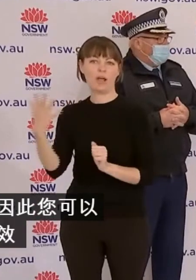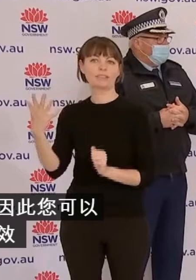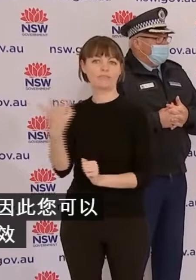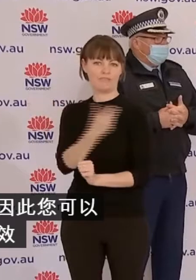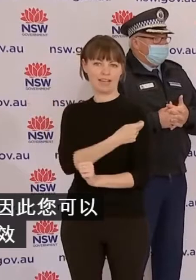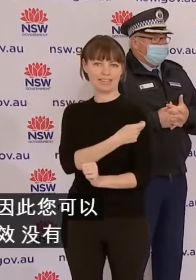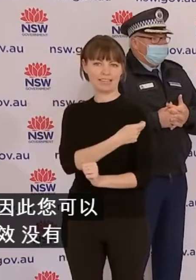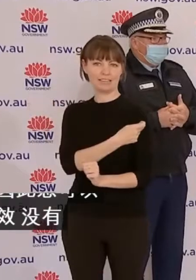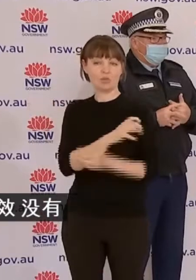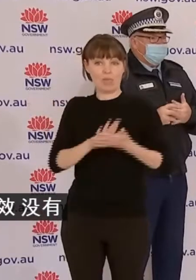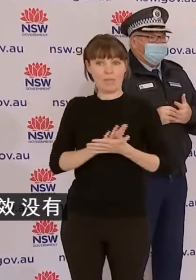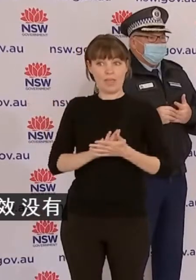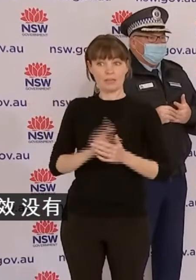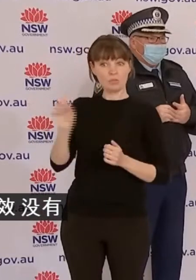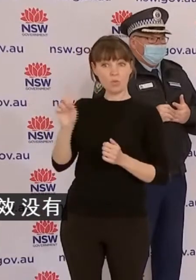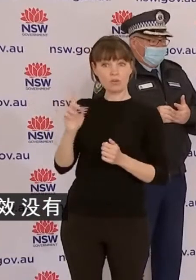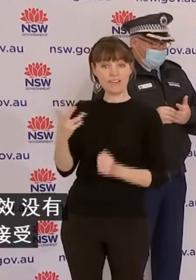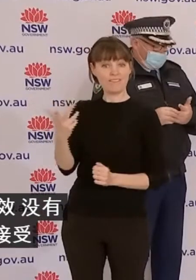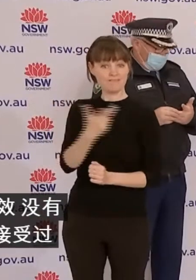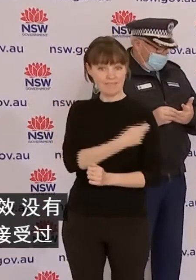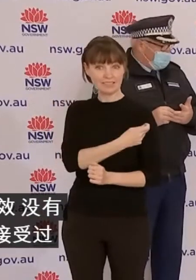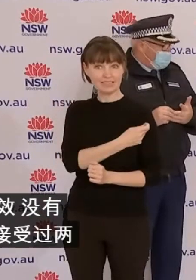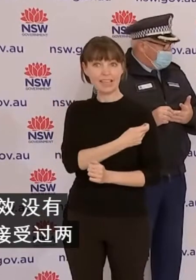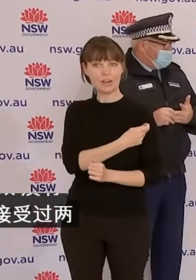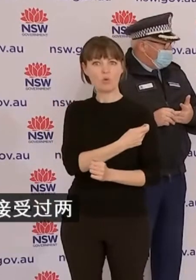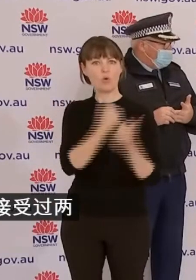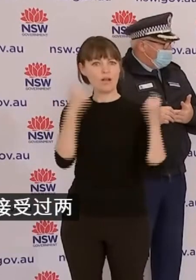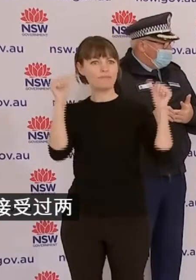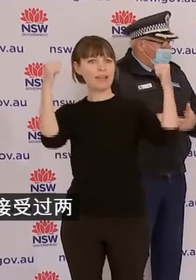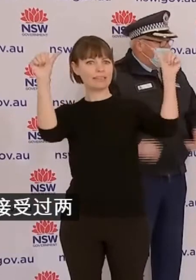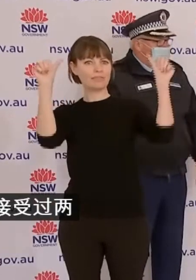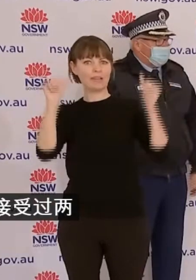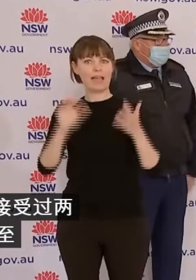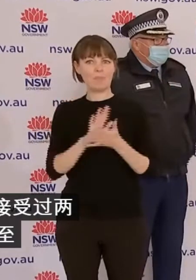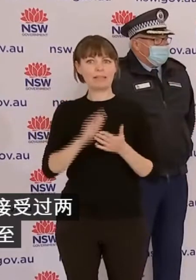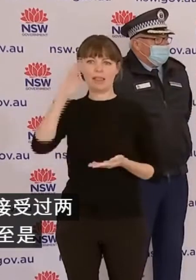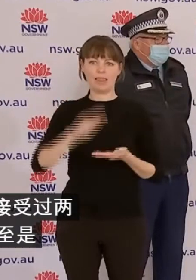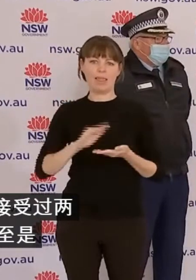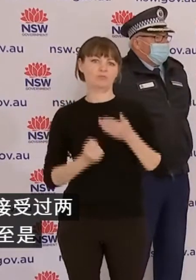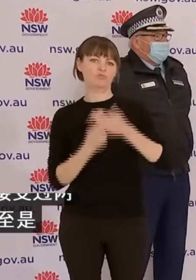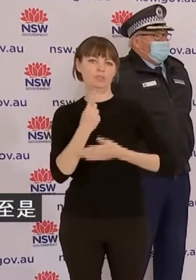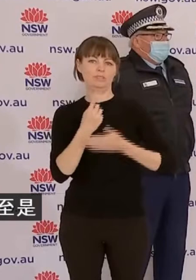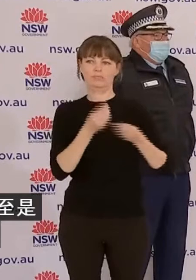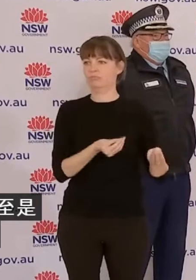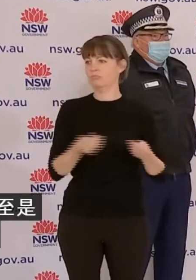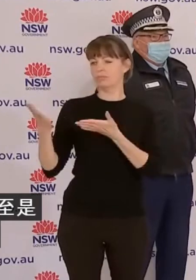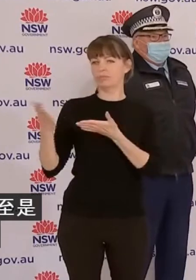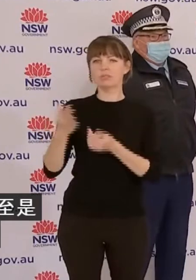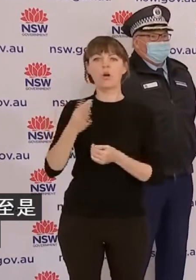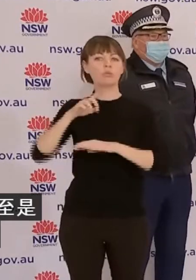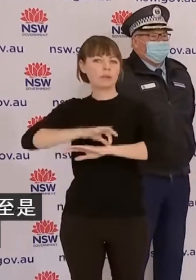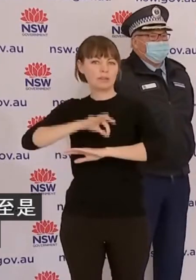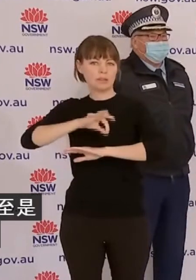works. We haven't got anyone in ICU that has received the 2 doses of the vaccine, and even the pattern we would have